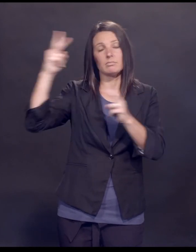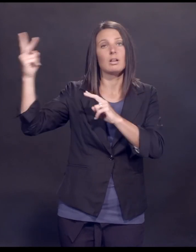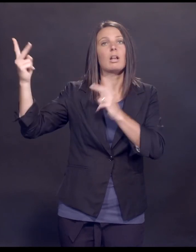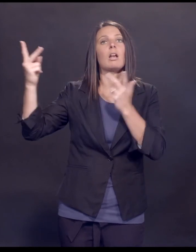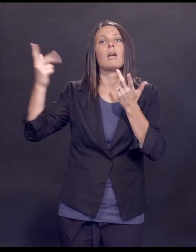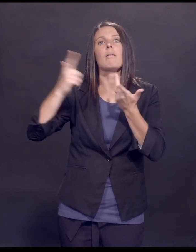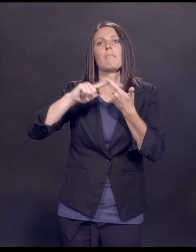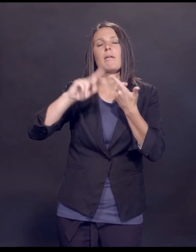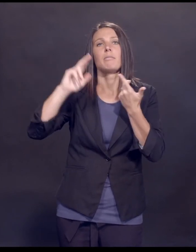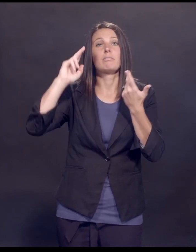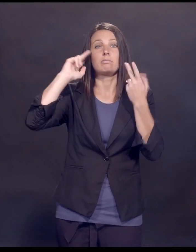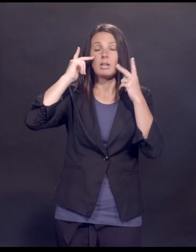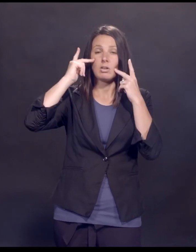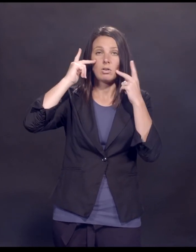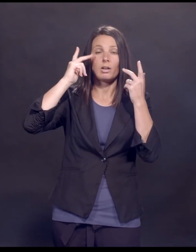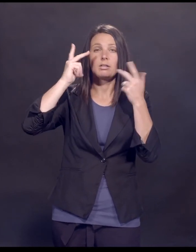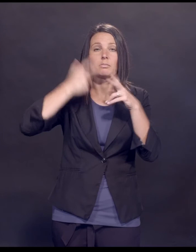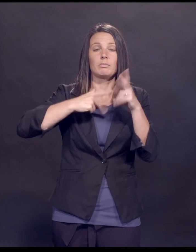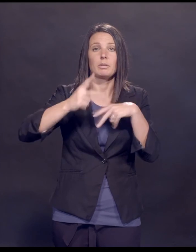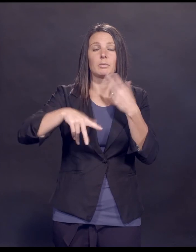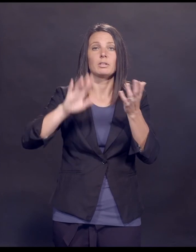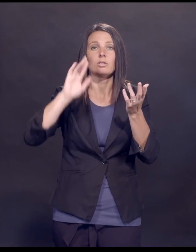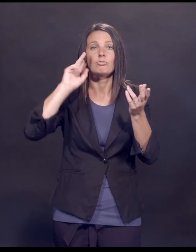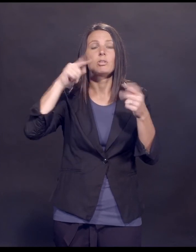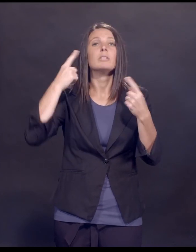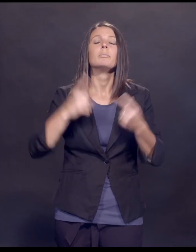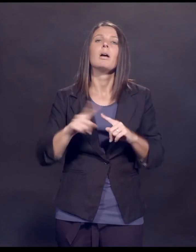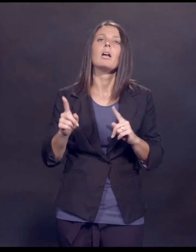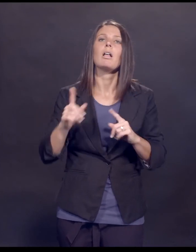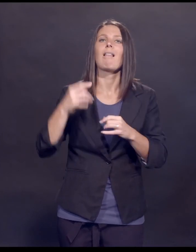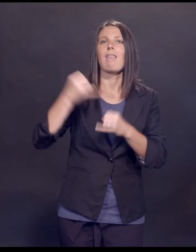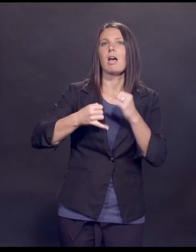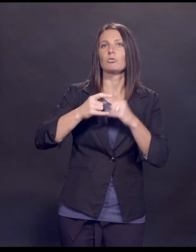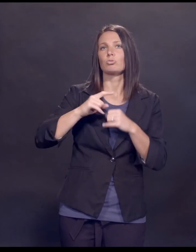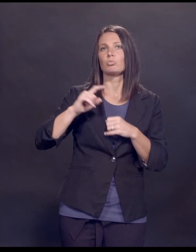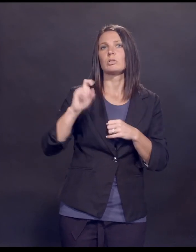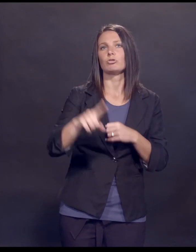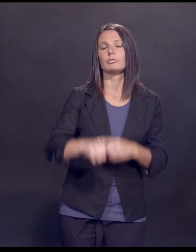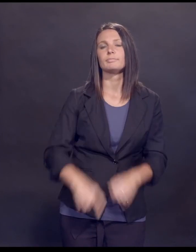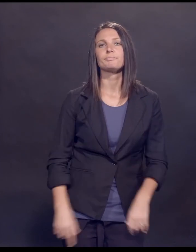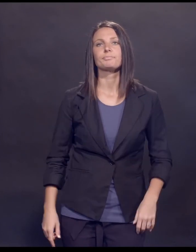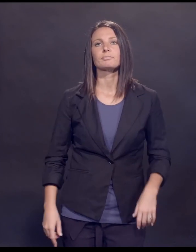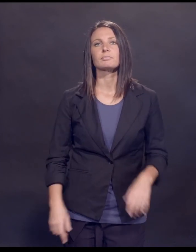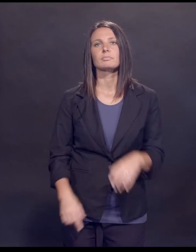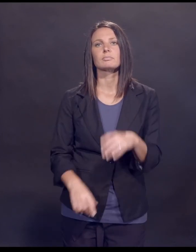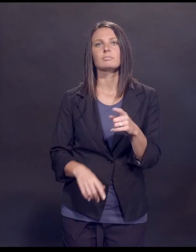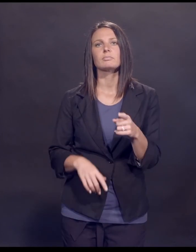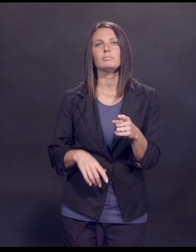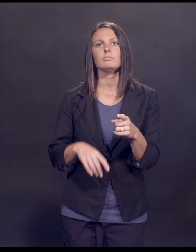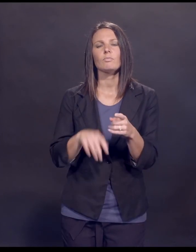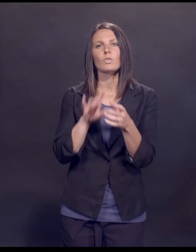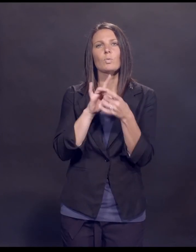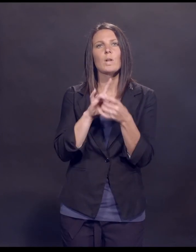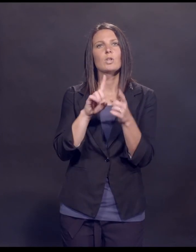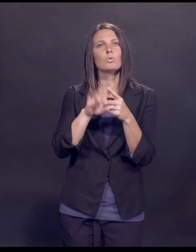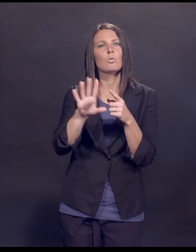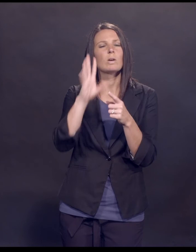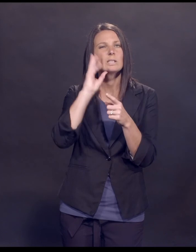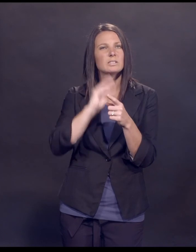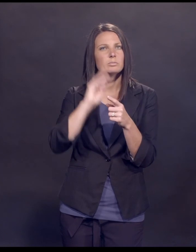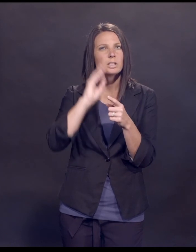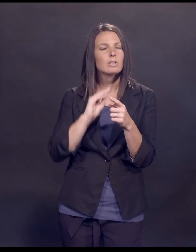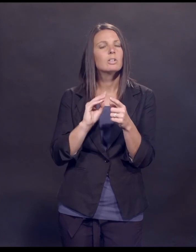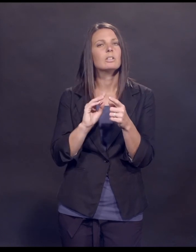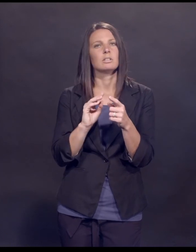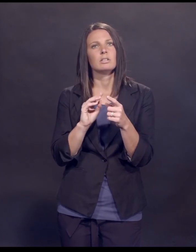the level of parity after a while. So the last question, with your experience